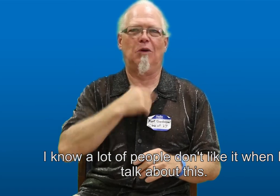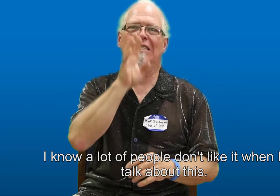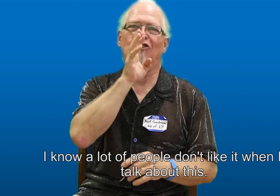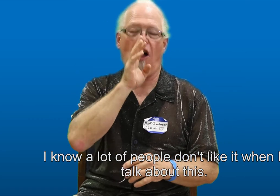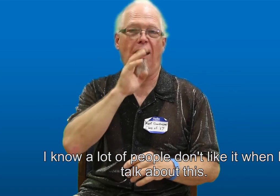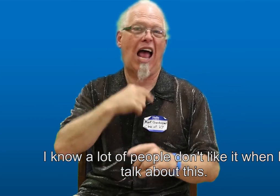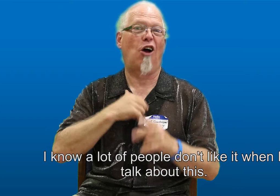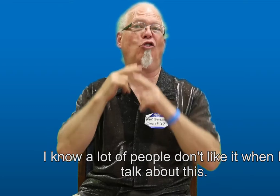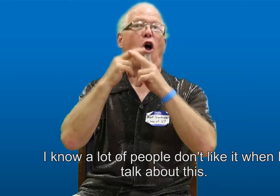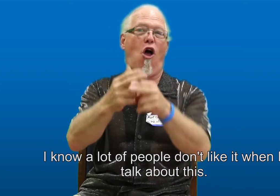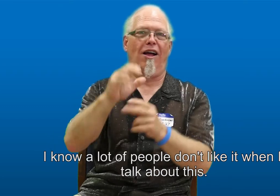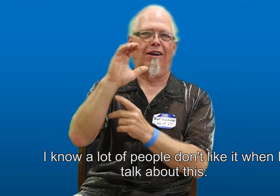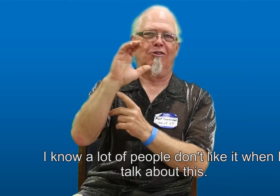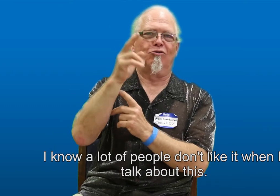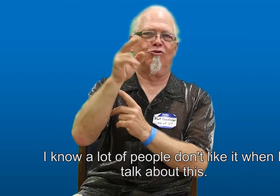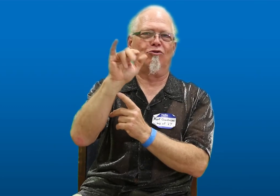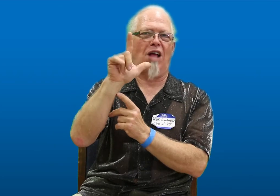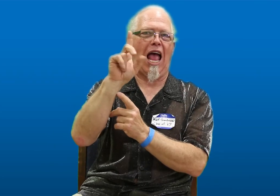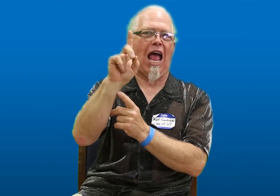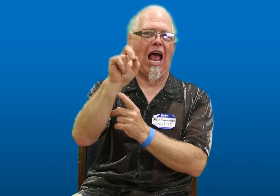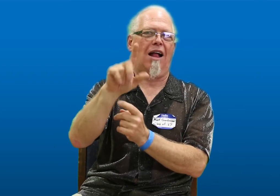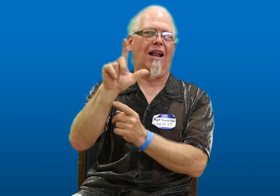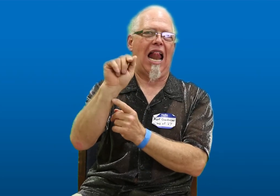lot of people don't like it when I talk